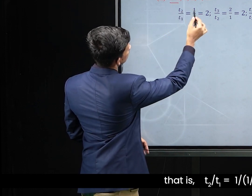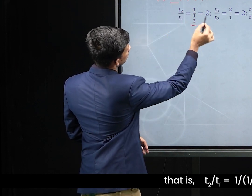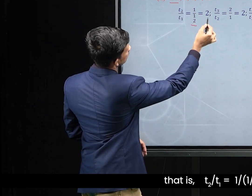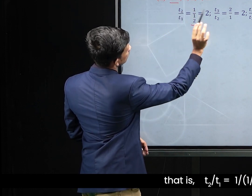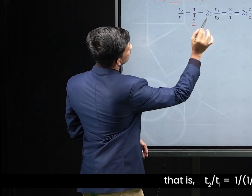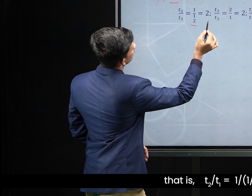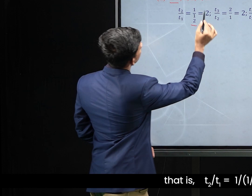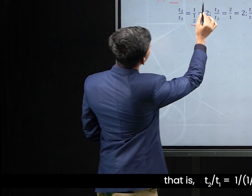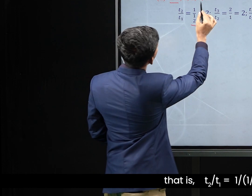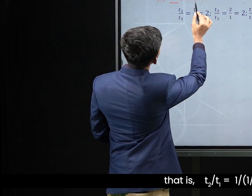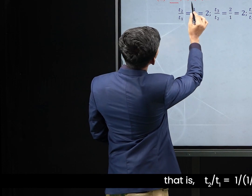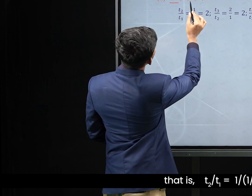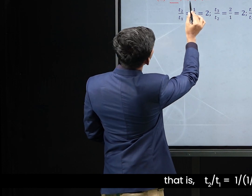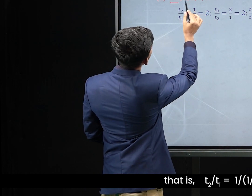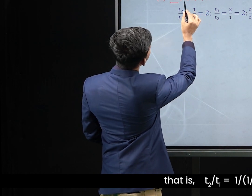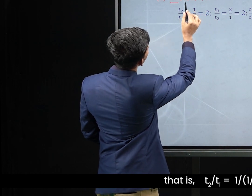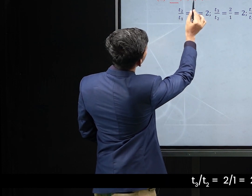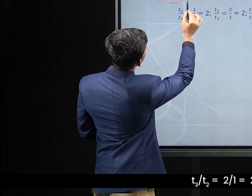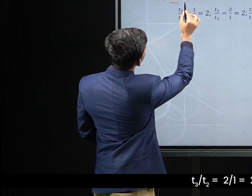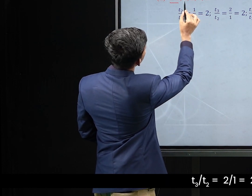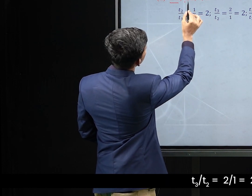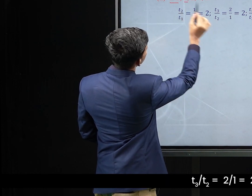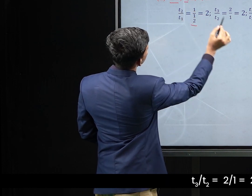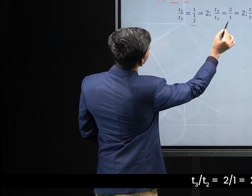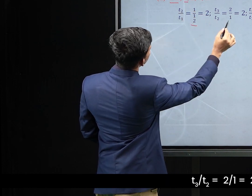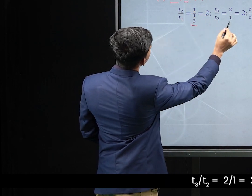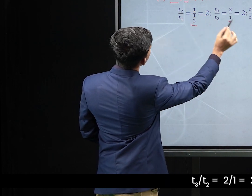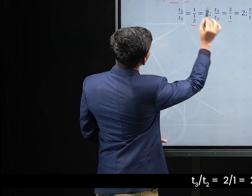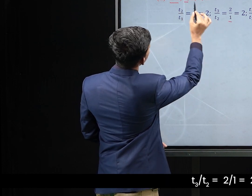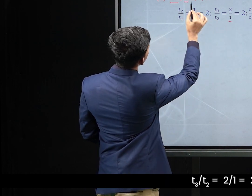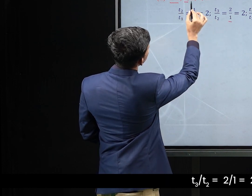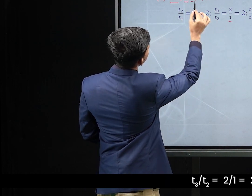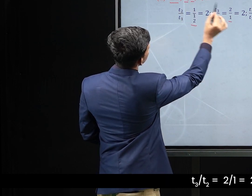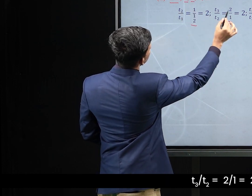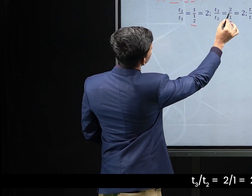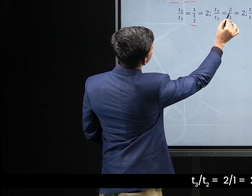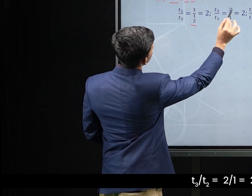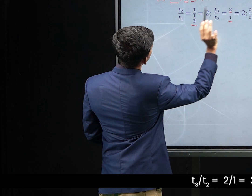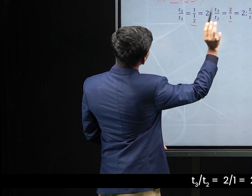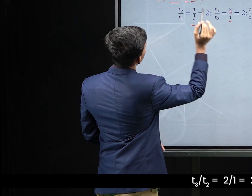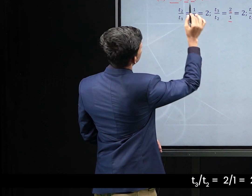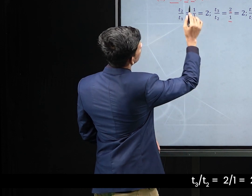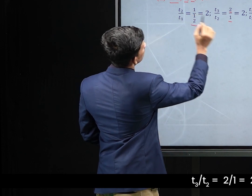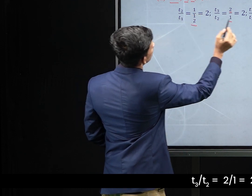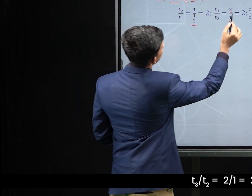which is equal to 2. T3 by T2 is equal to 2 by 1, which is equal to